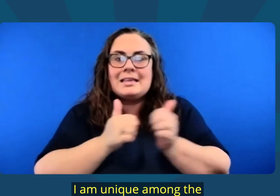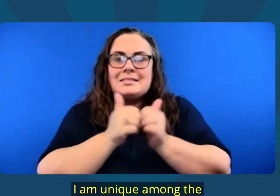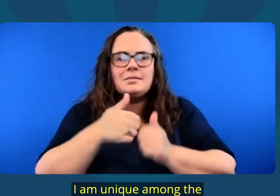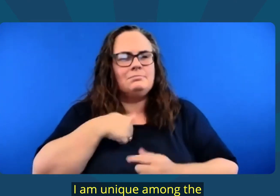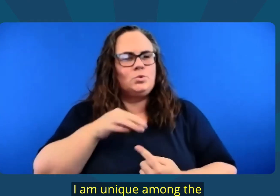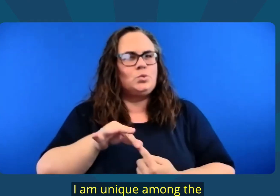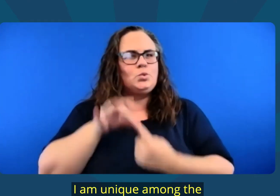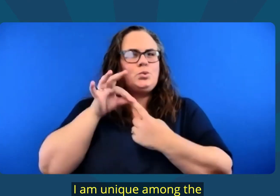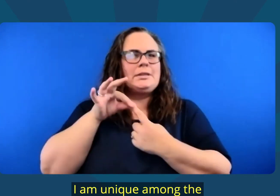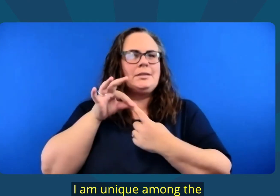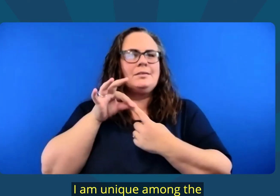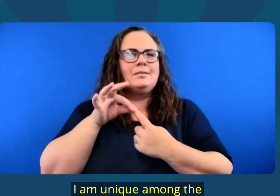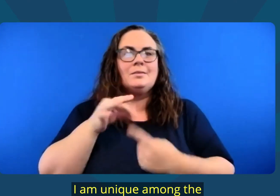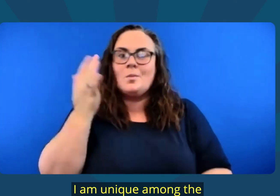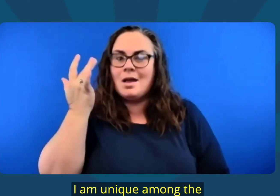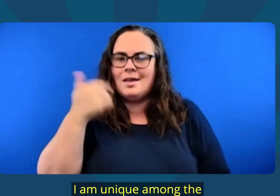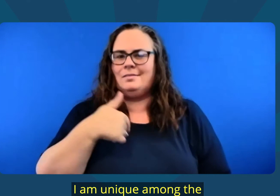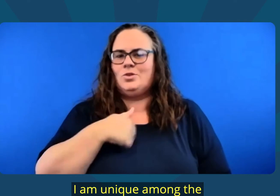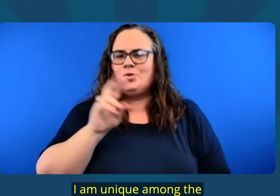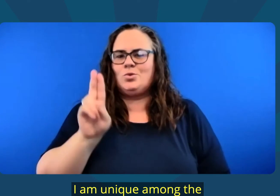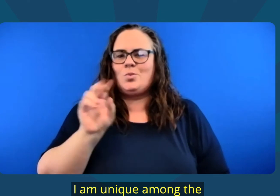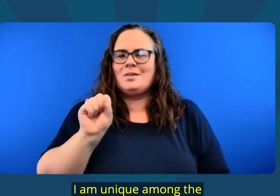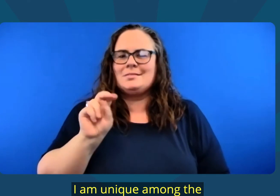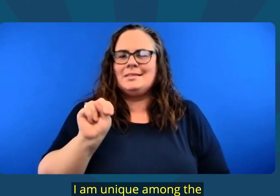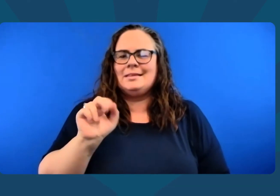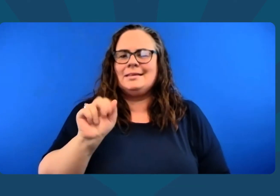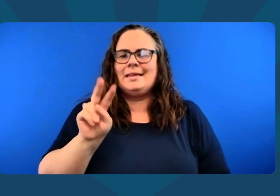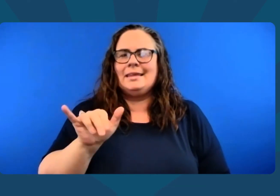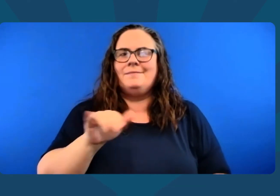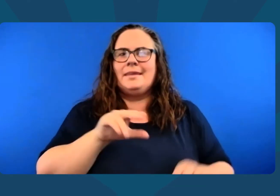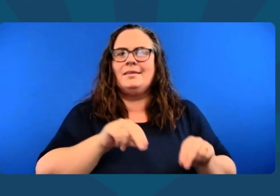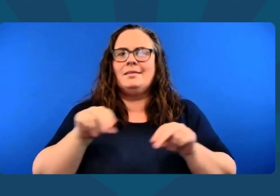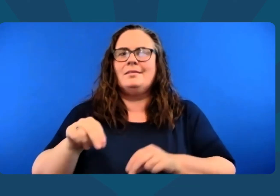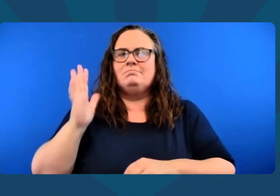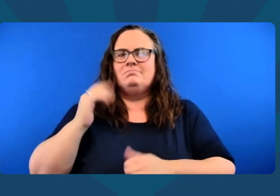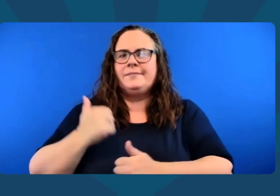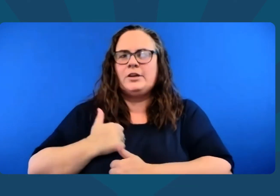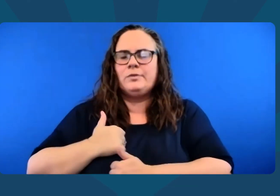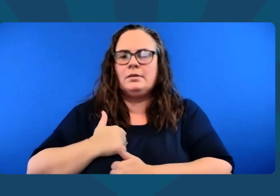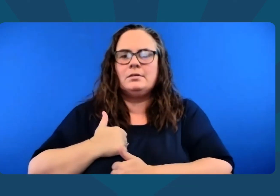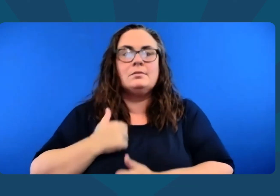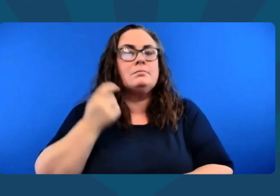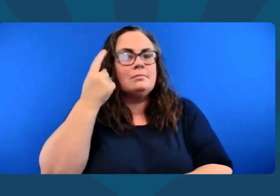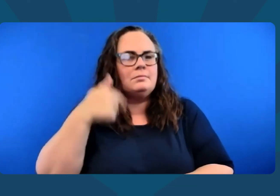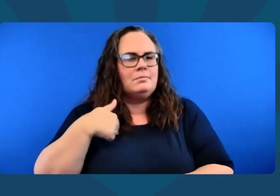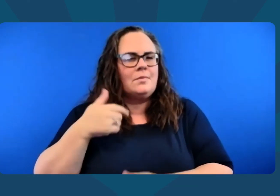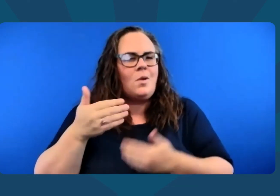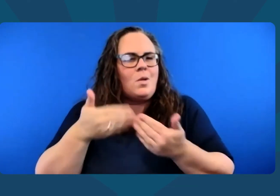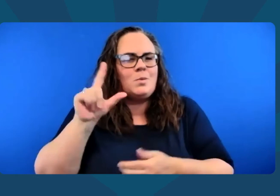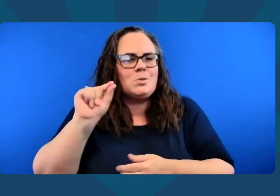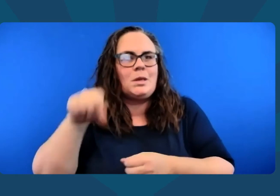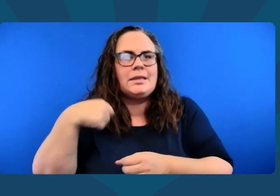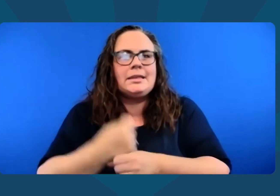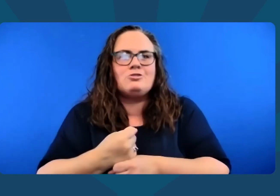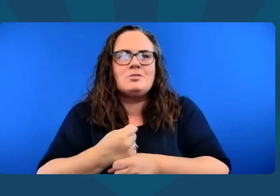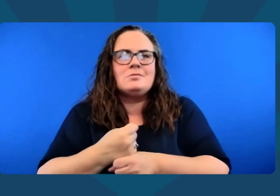I am unique among the candidates seeking this office in that I am a U.S. Navy veteran, a